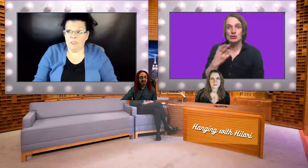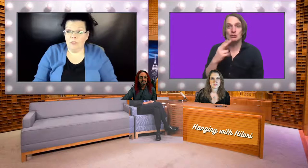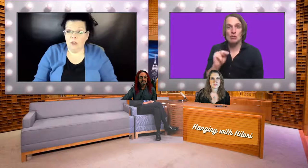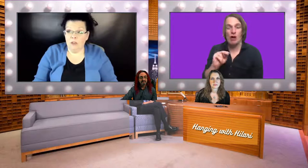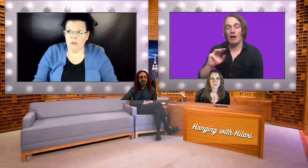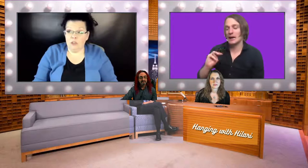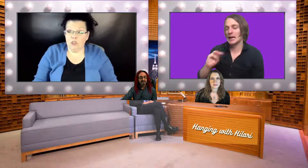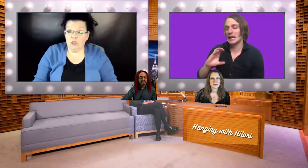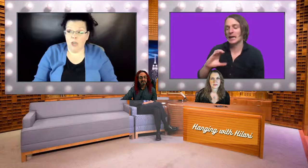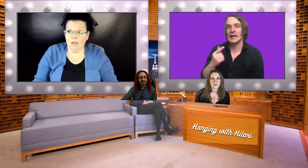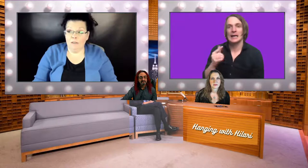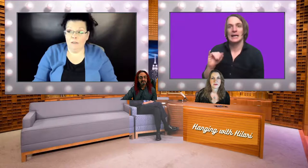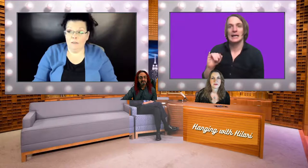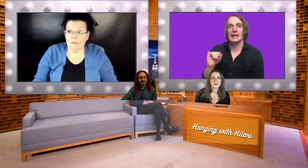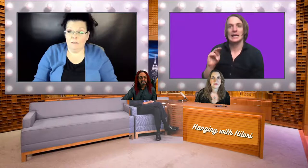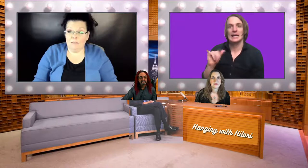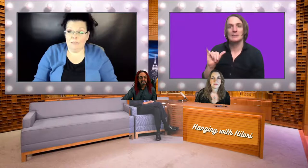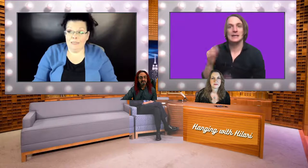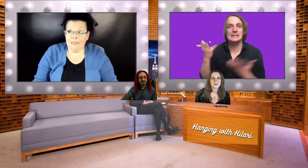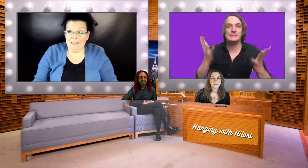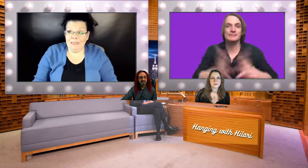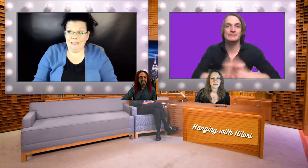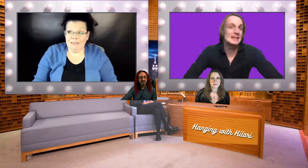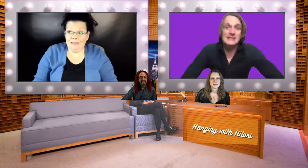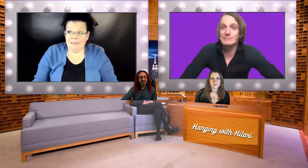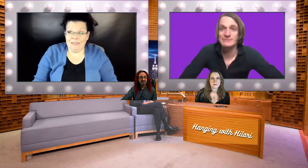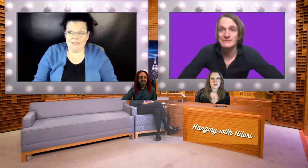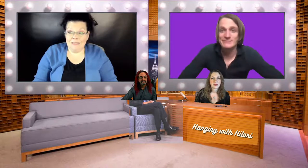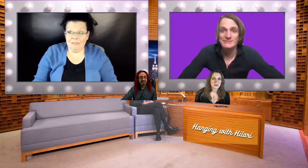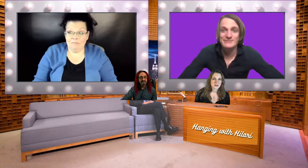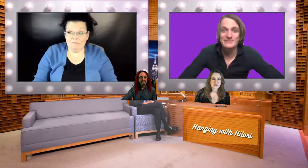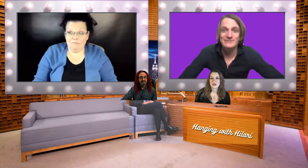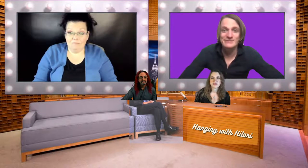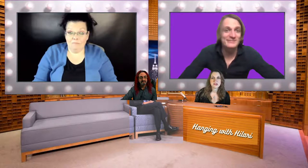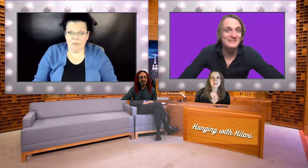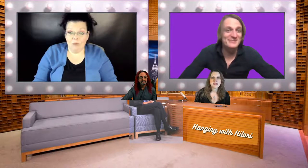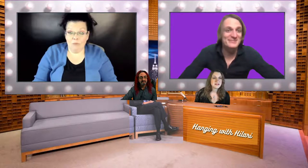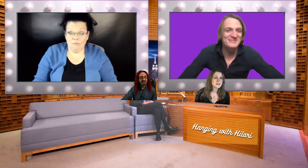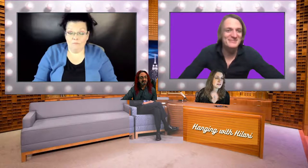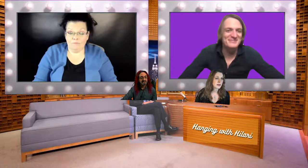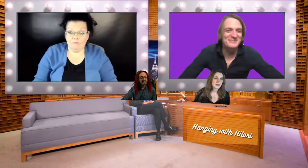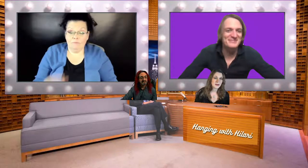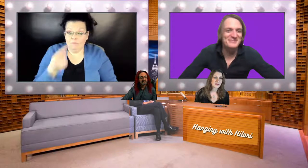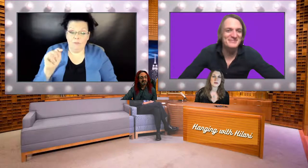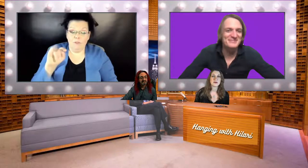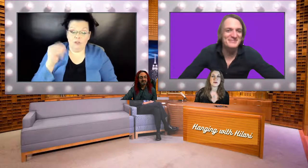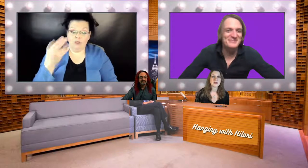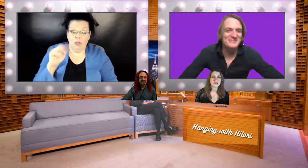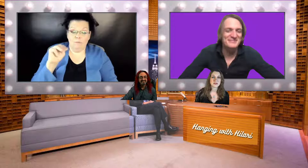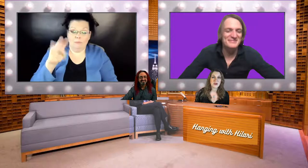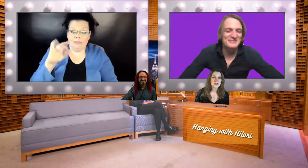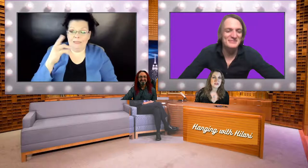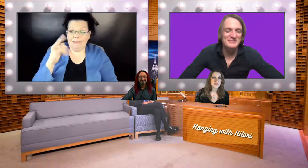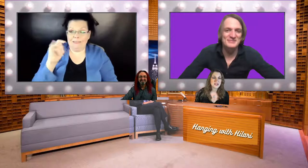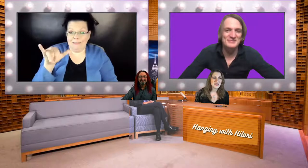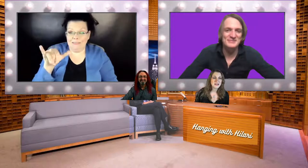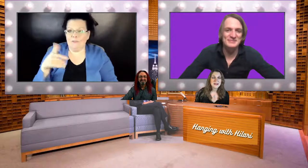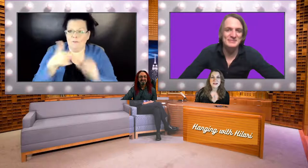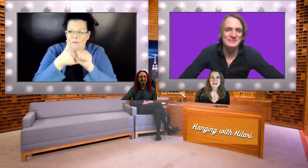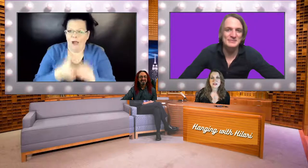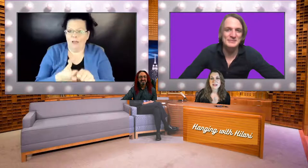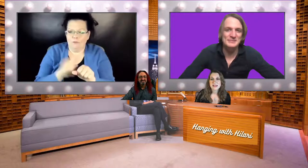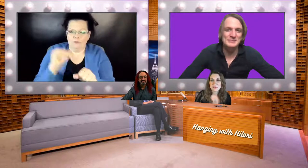It's really the John McGinty. That's it. The John McGinty. All right, you heard it. So follow